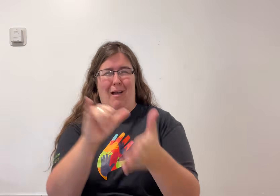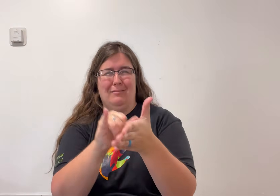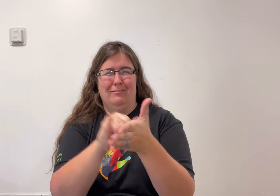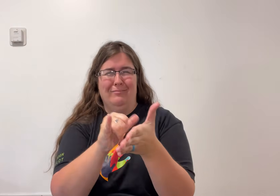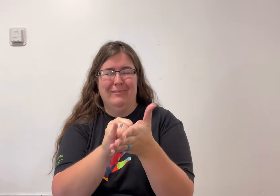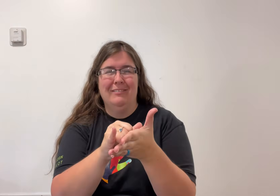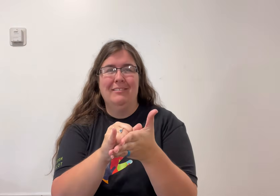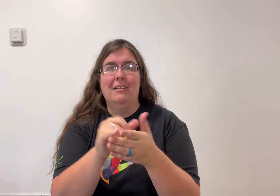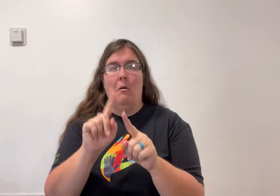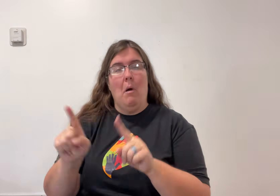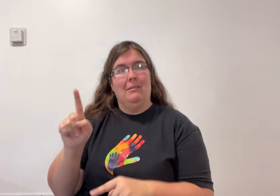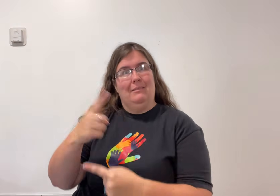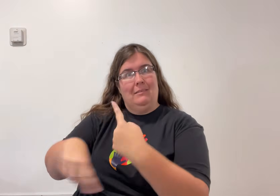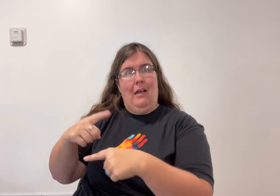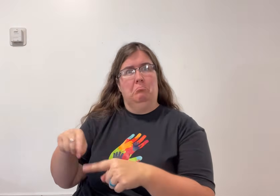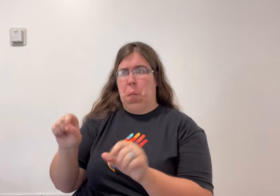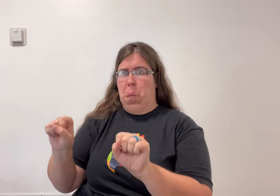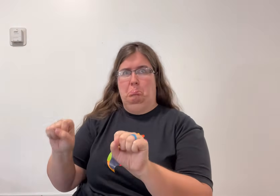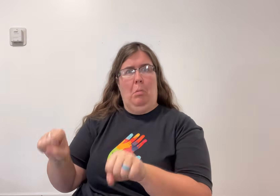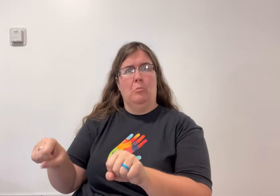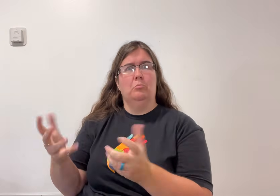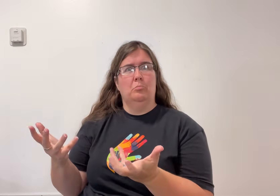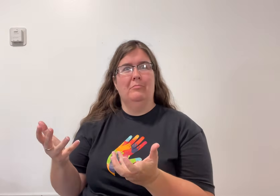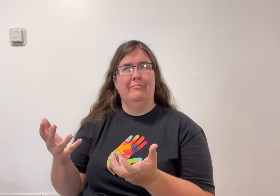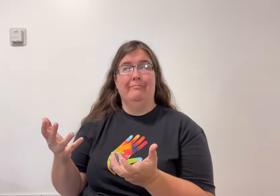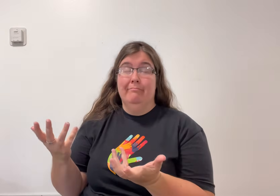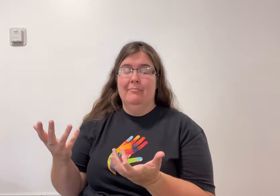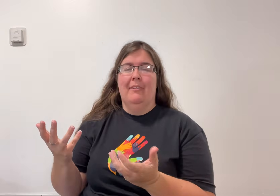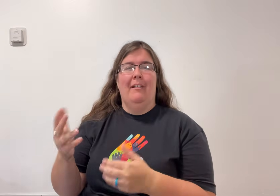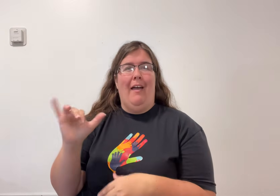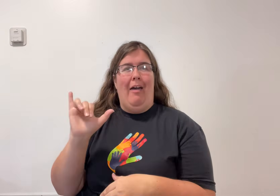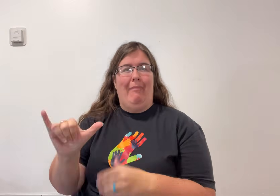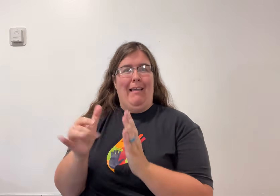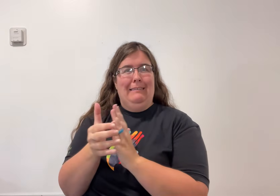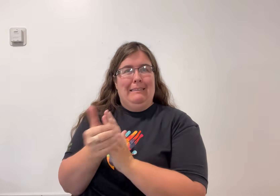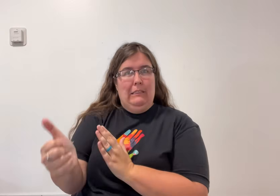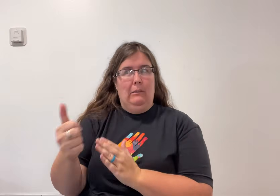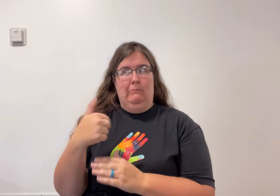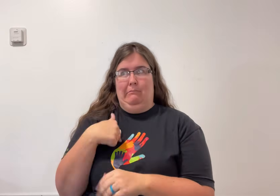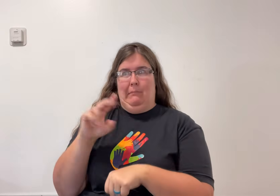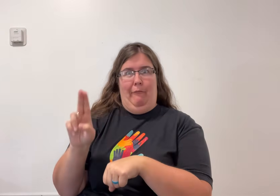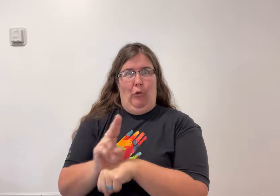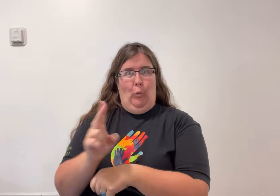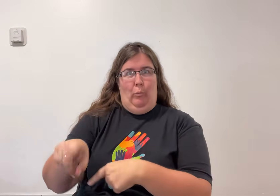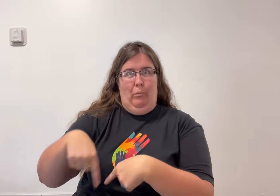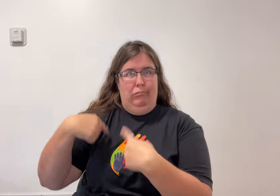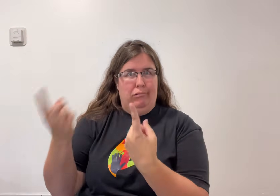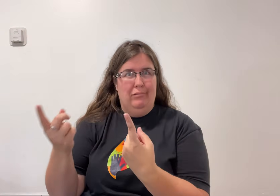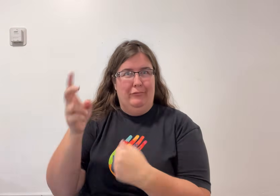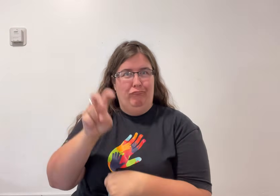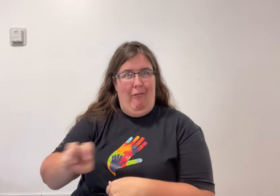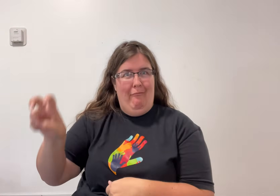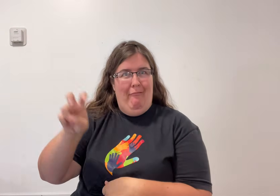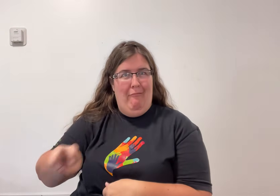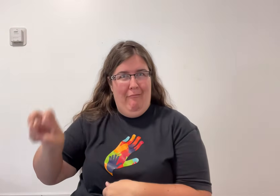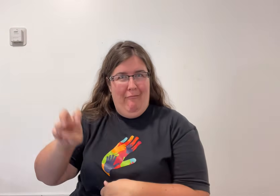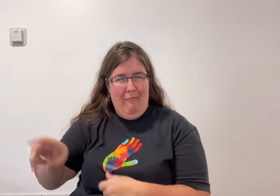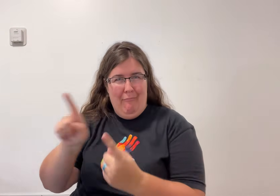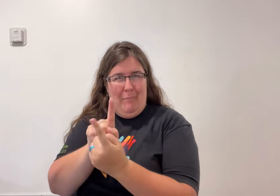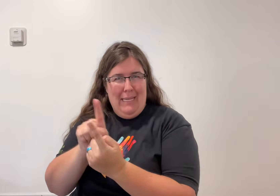it would be impossible. But with sign, communication is totally possible without formalized signs. And that skill I've used constantly in the